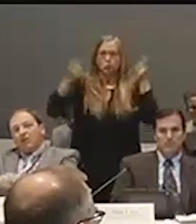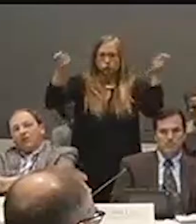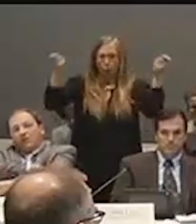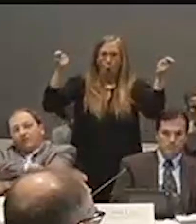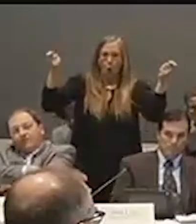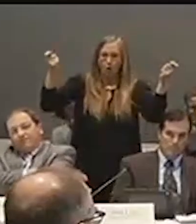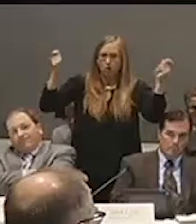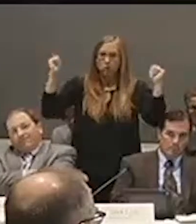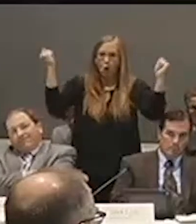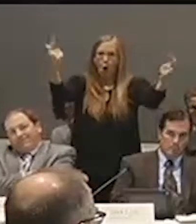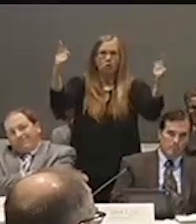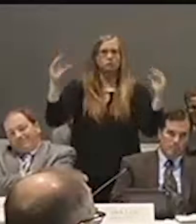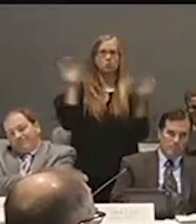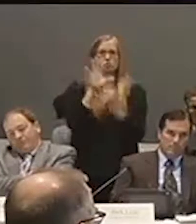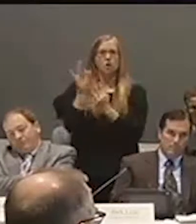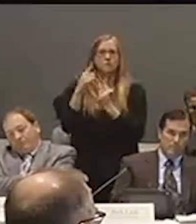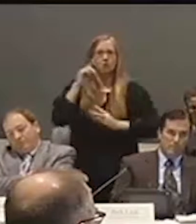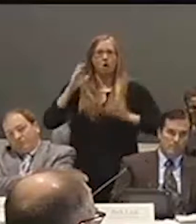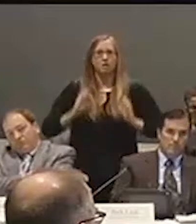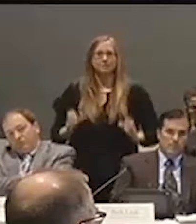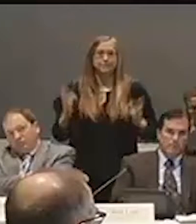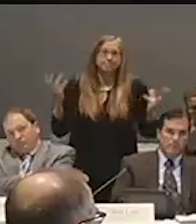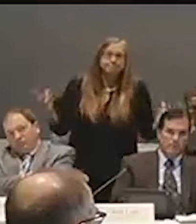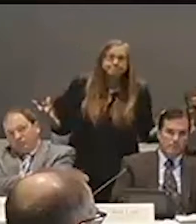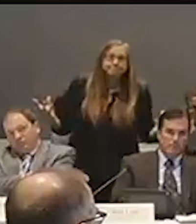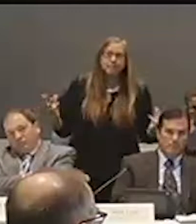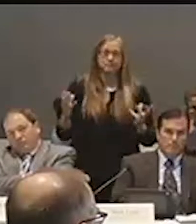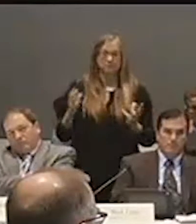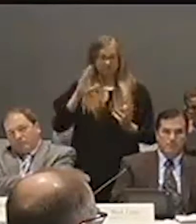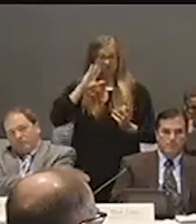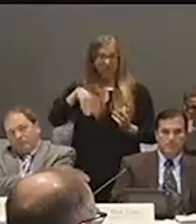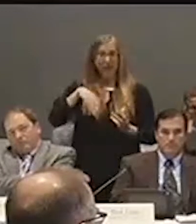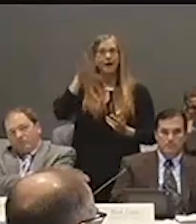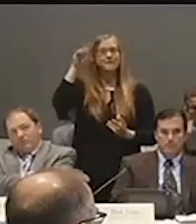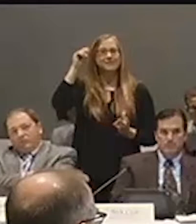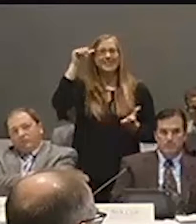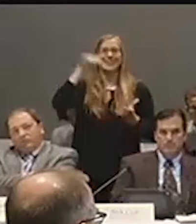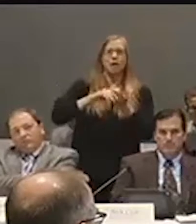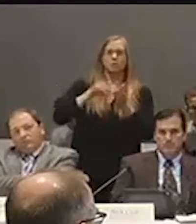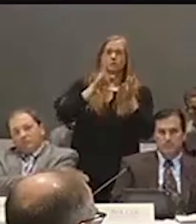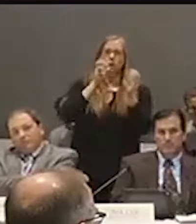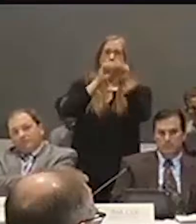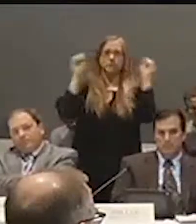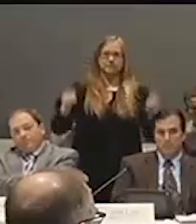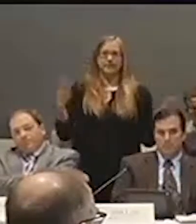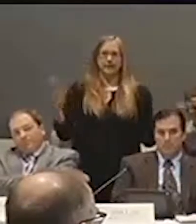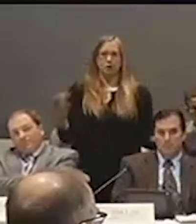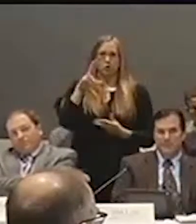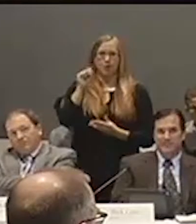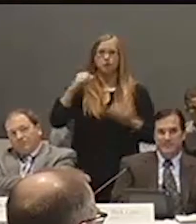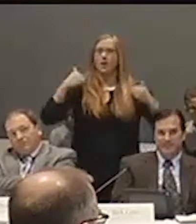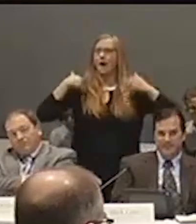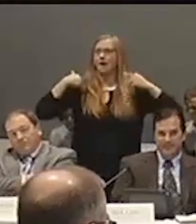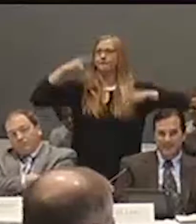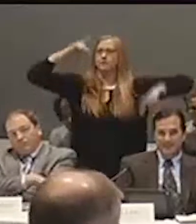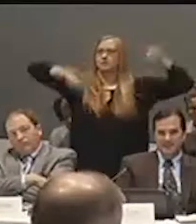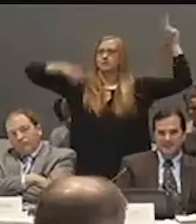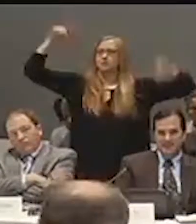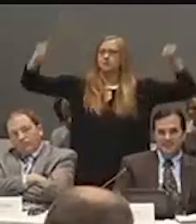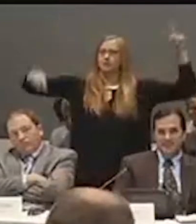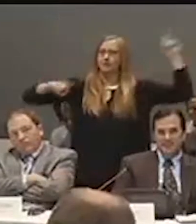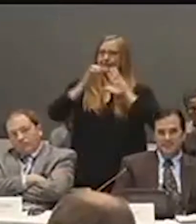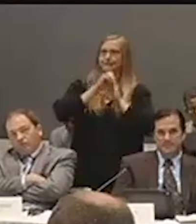of. So Eric and I, you know, there are 50,000 water systems in this country, so you've got every possible example of